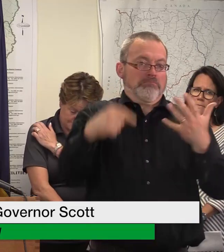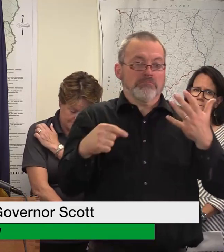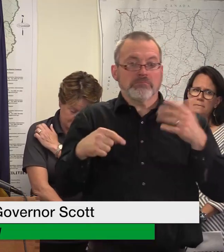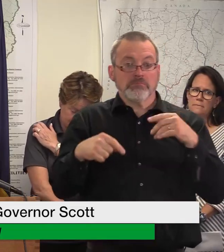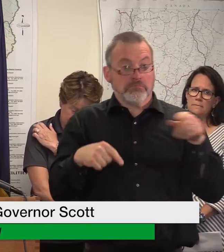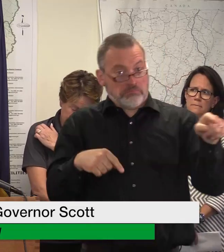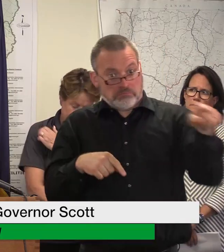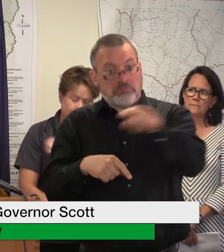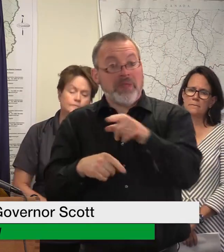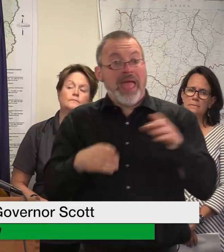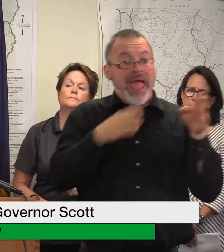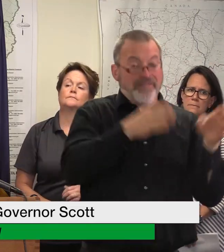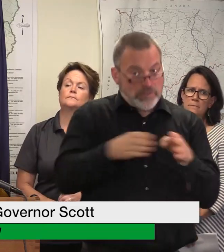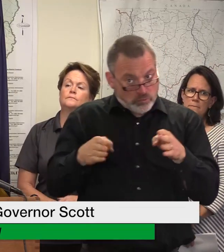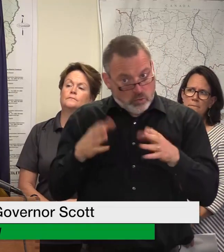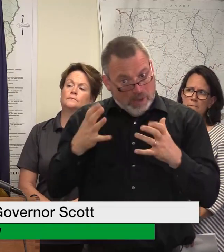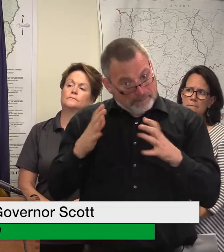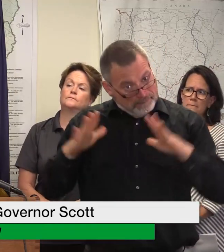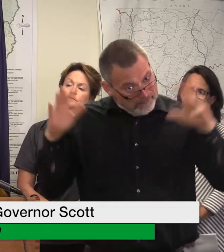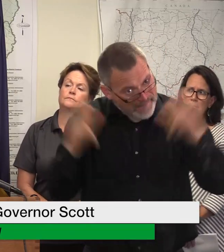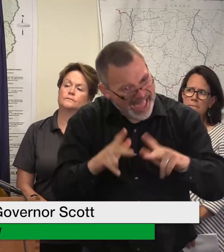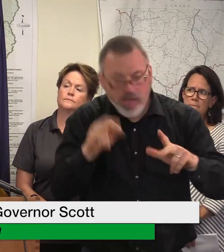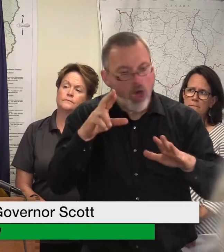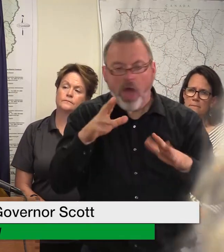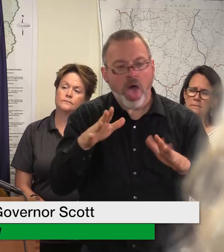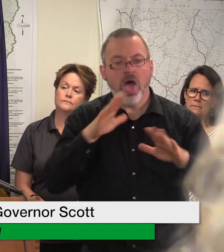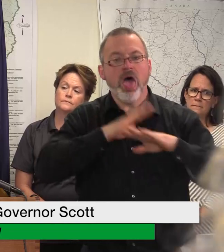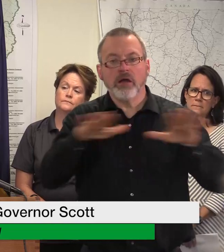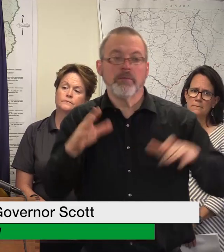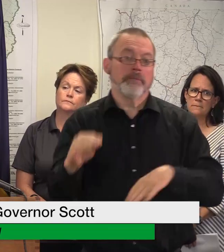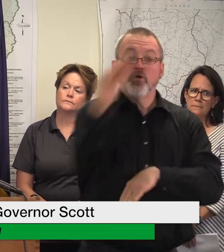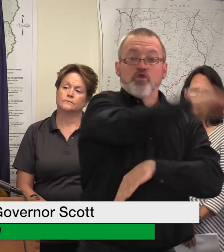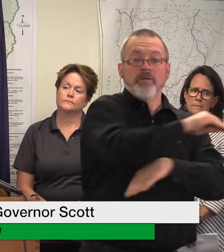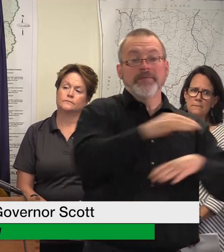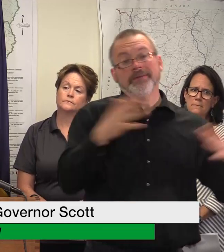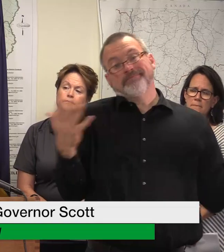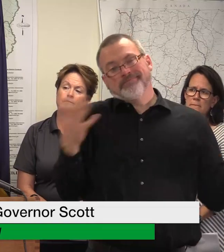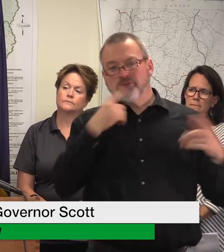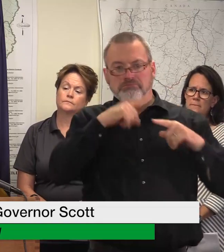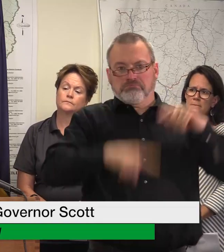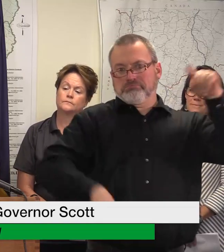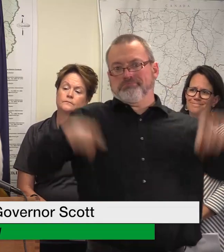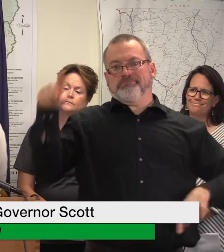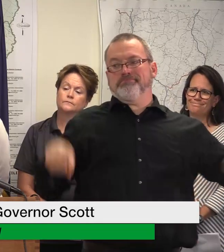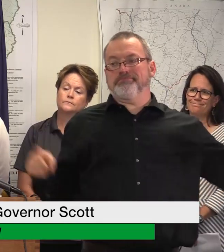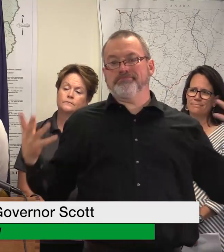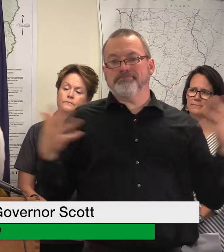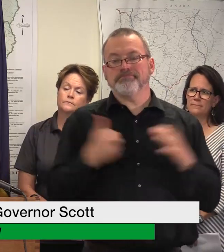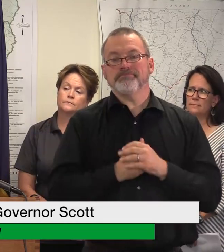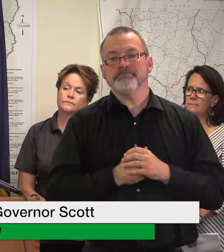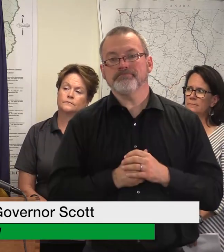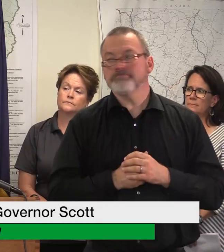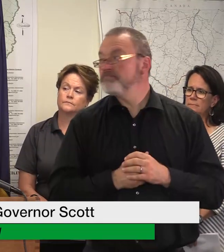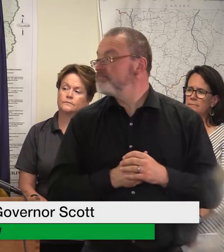to that park or not is obviously a serious consideration they need to make.